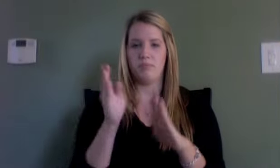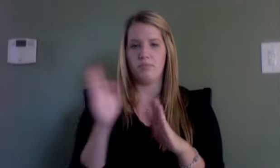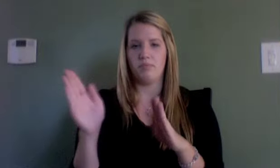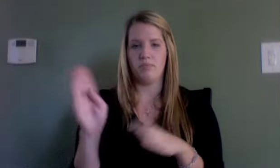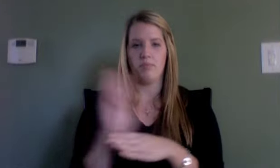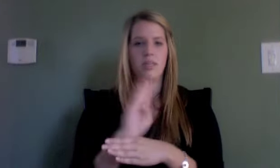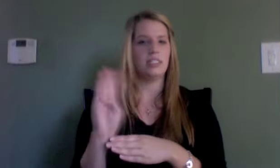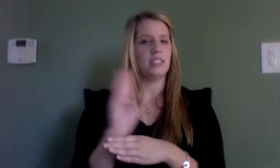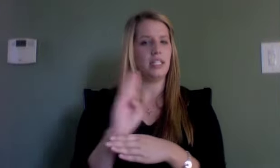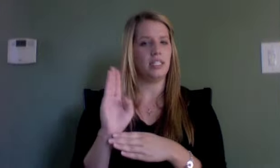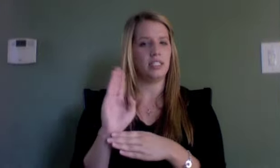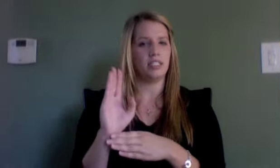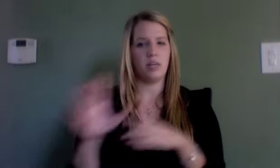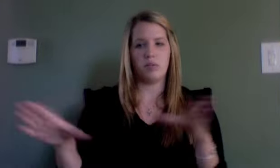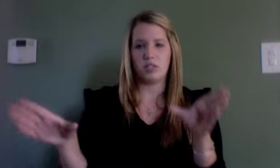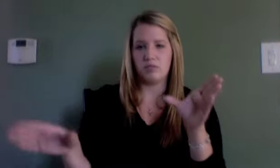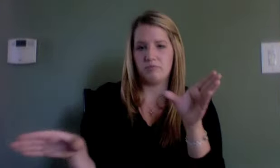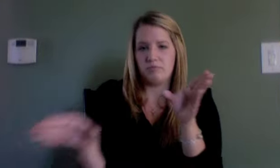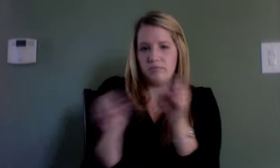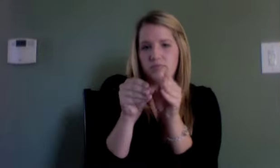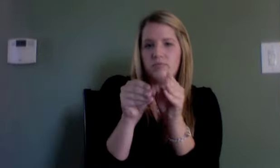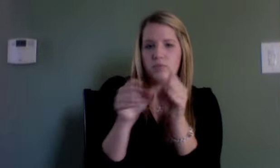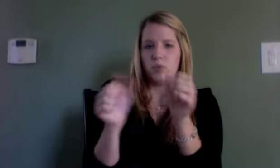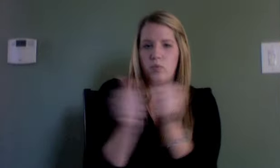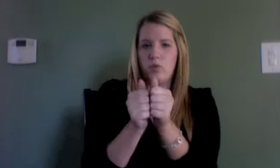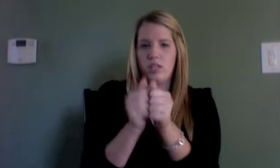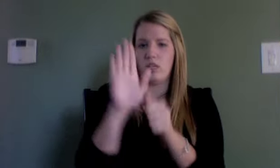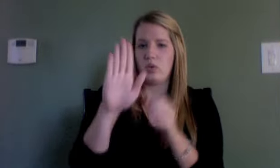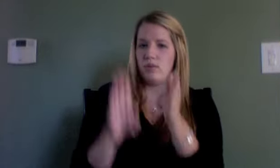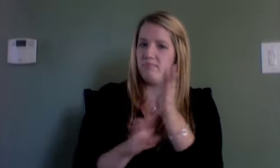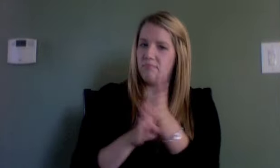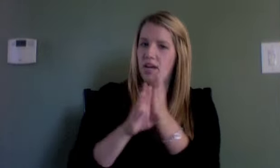that would go along with the photography. Is there something else that you're kind of interested in?